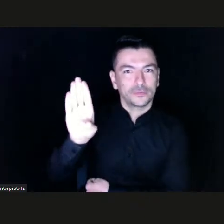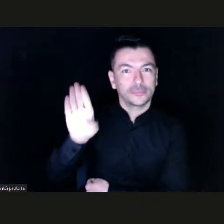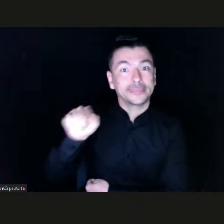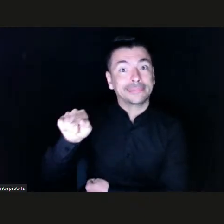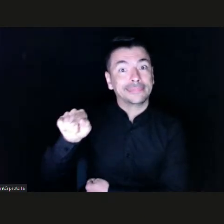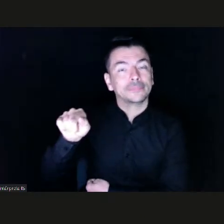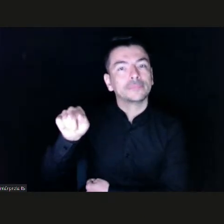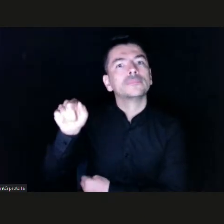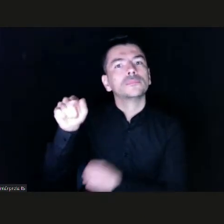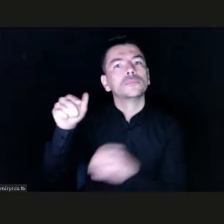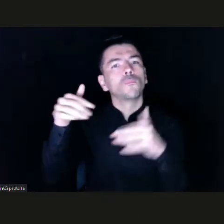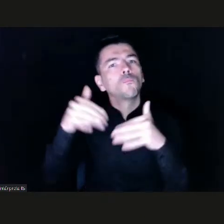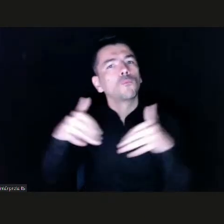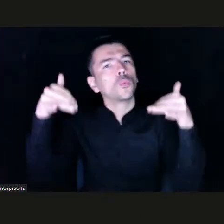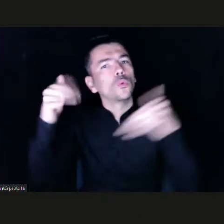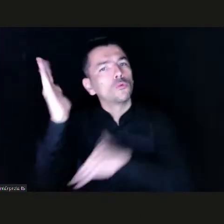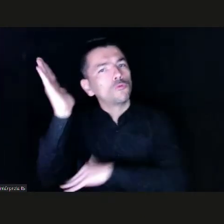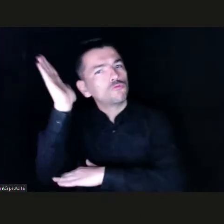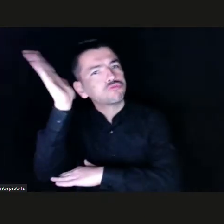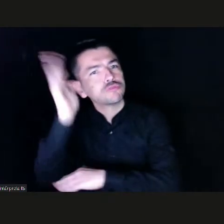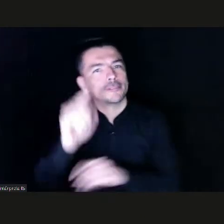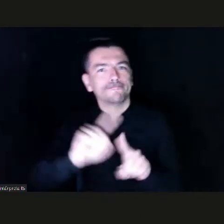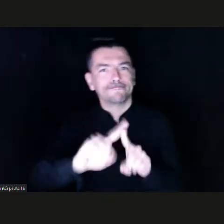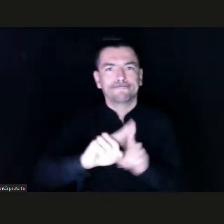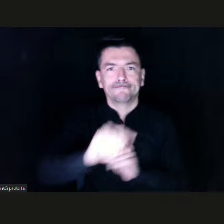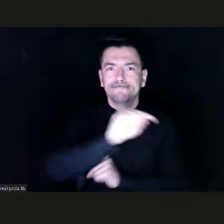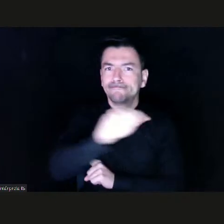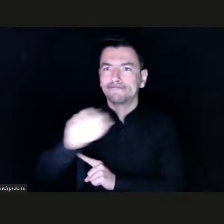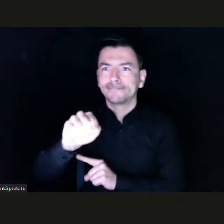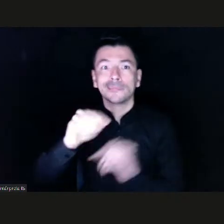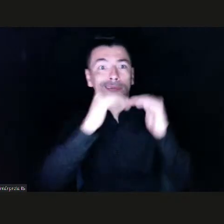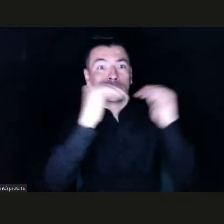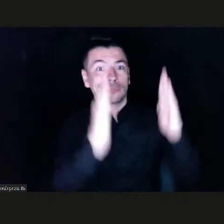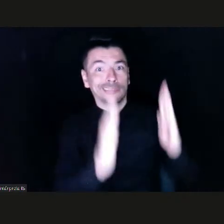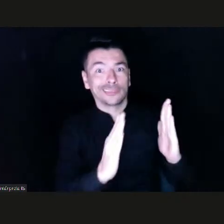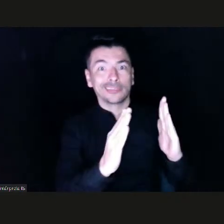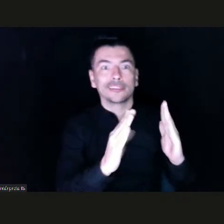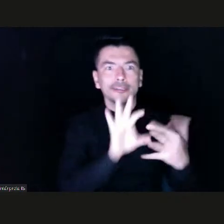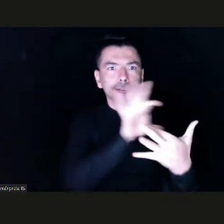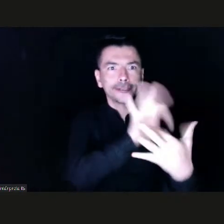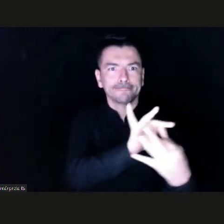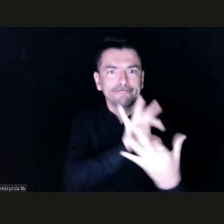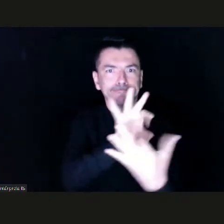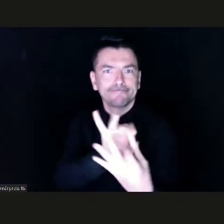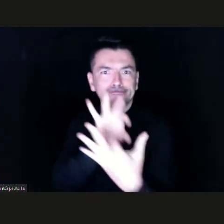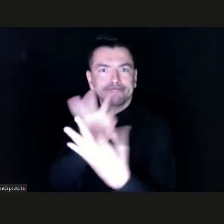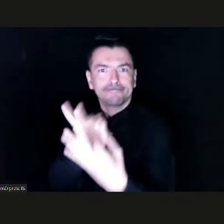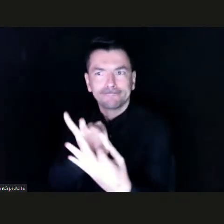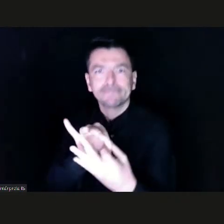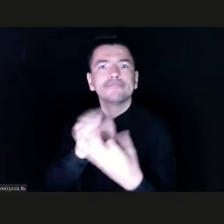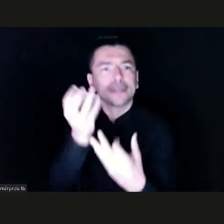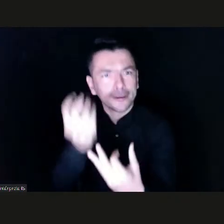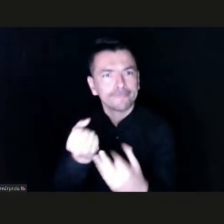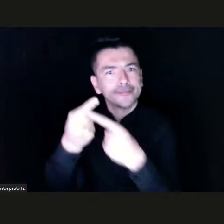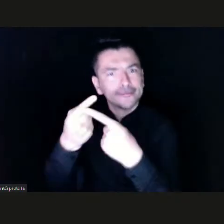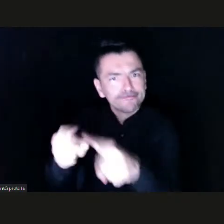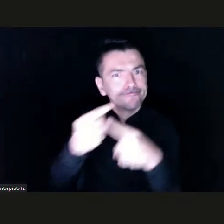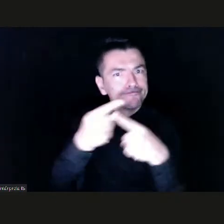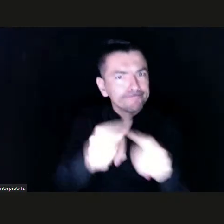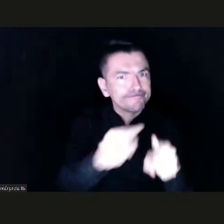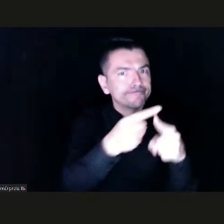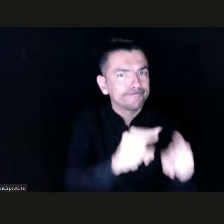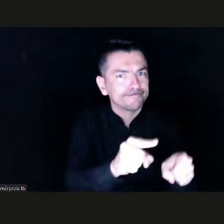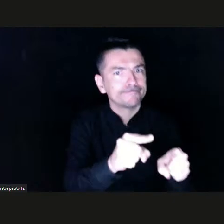of Service Industries, Caribbean Export Development Agency, Konrad